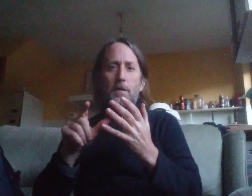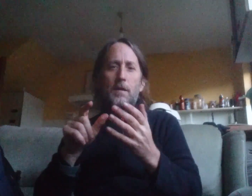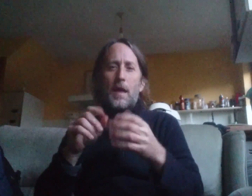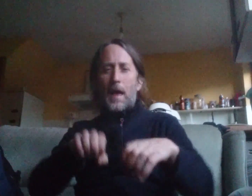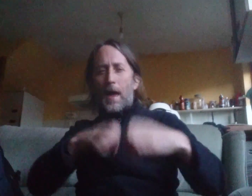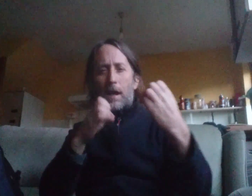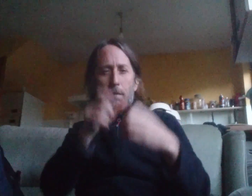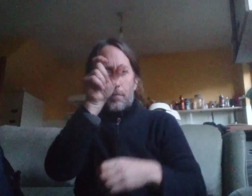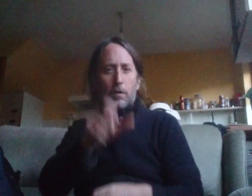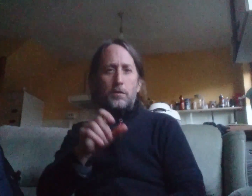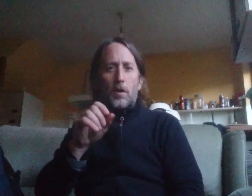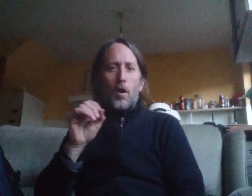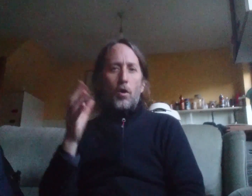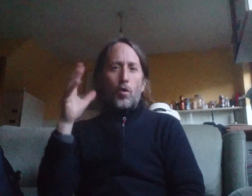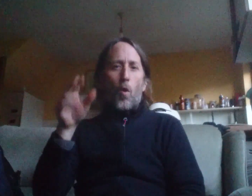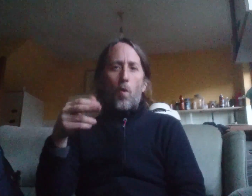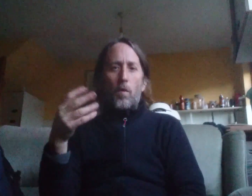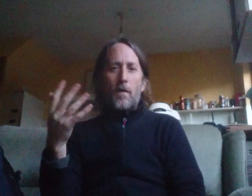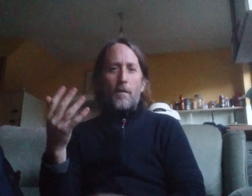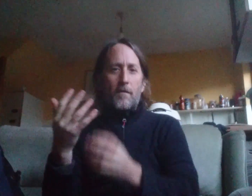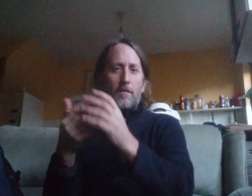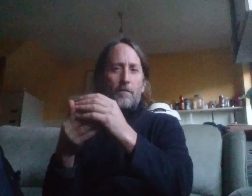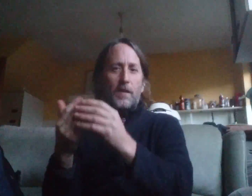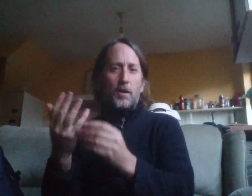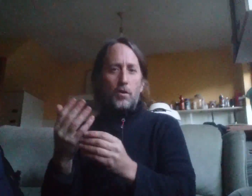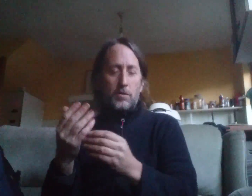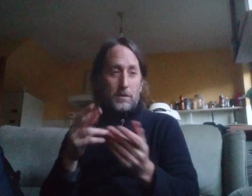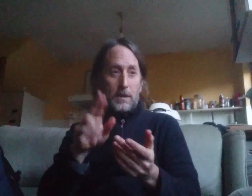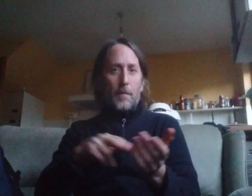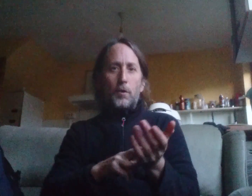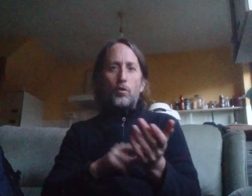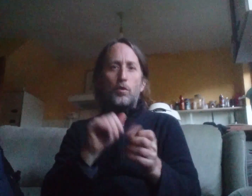spectacular devices of surveillance, torture, and entrapment.